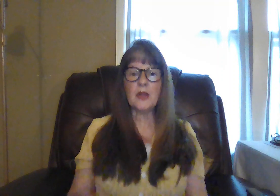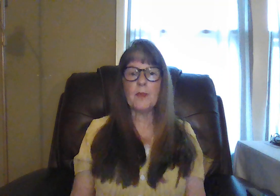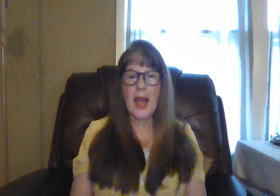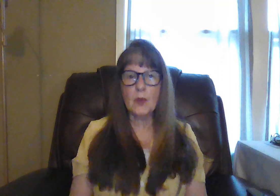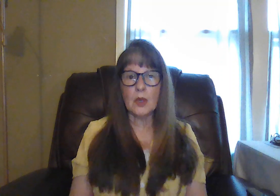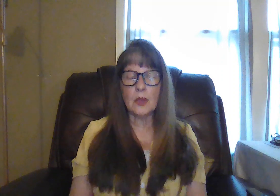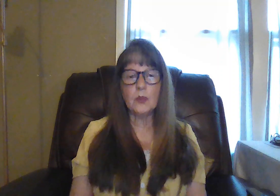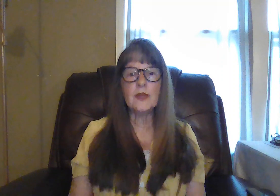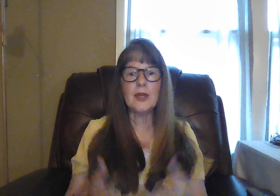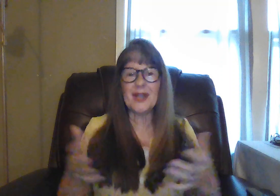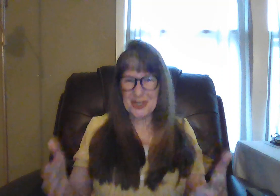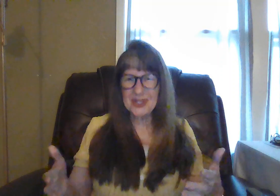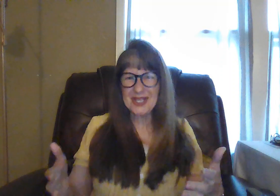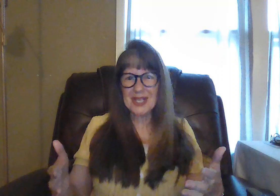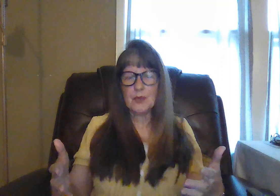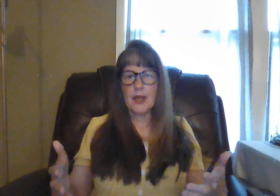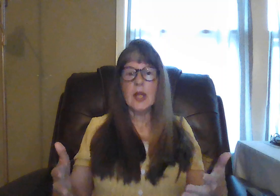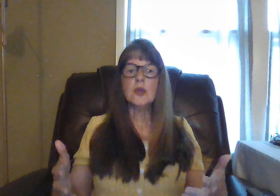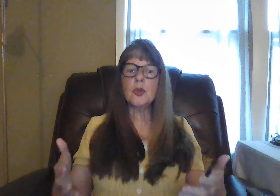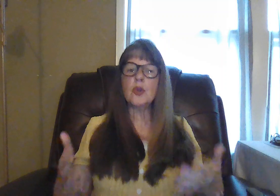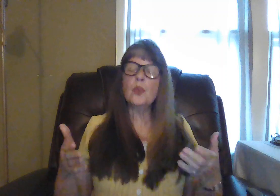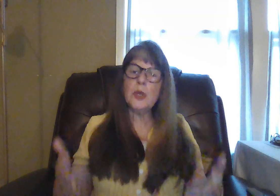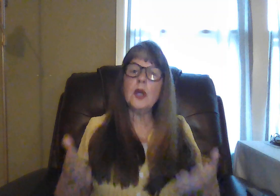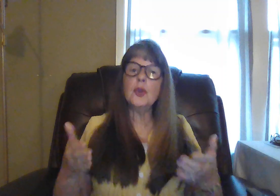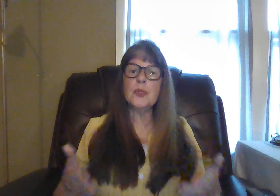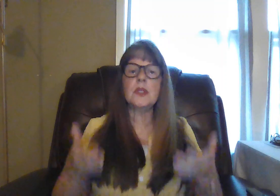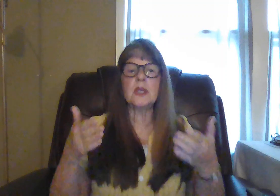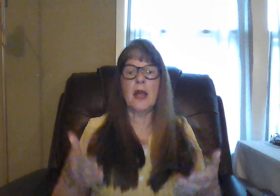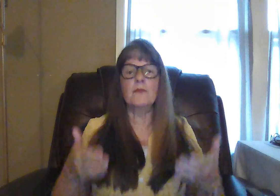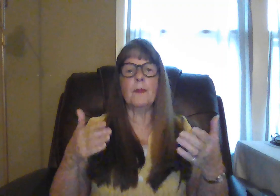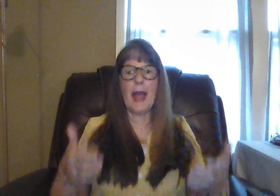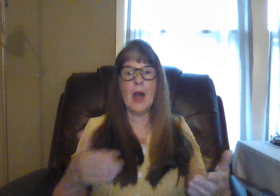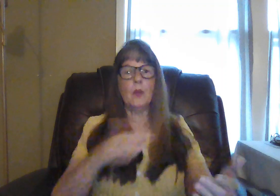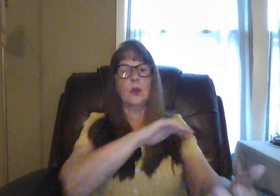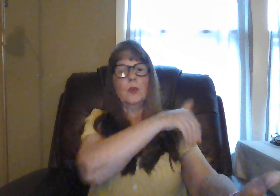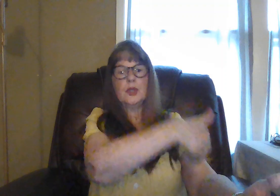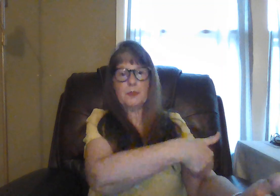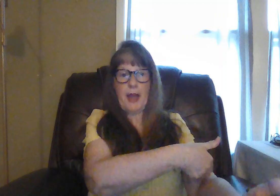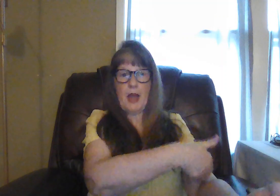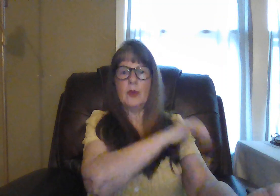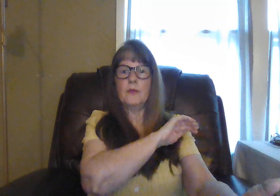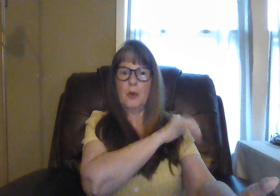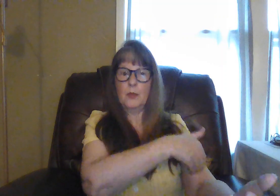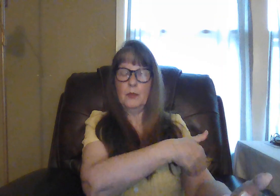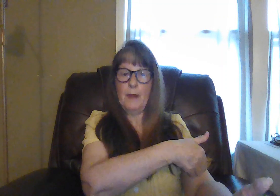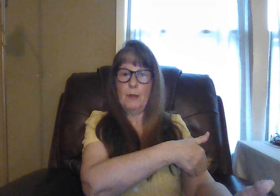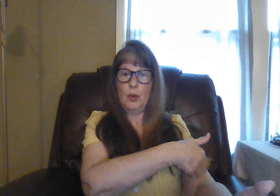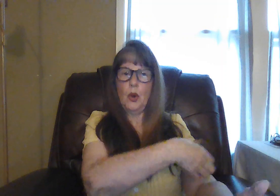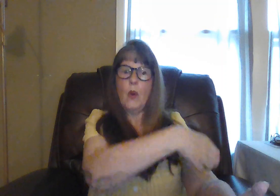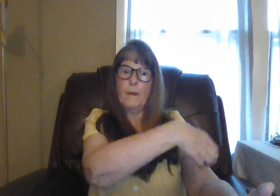of power, we think of electricity, right? So you would not use the sign for power, which is power, if y'all remember,